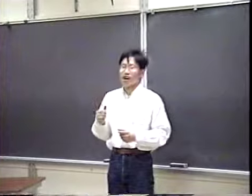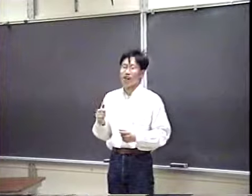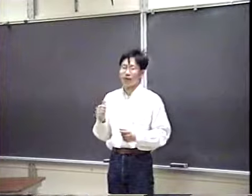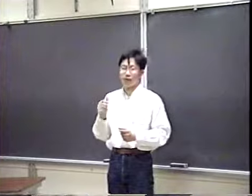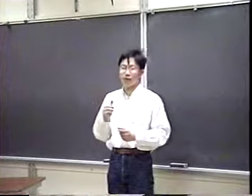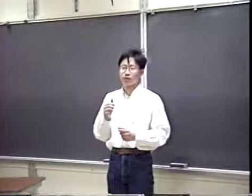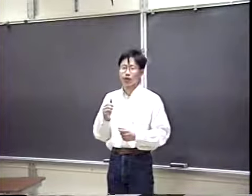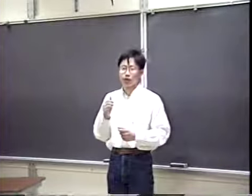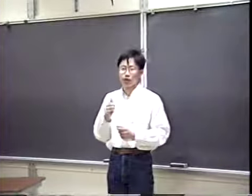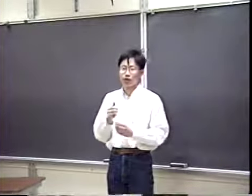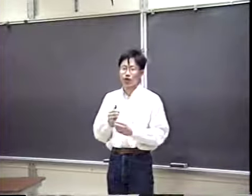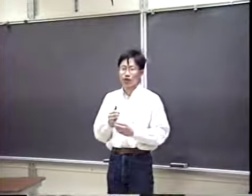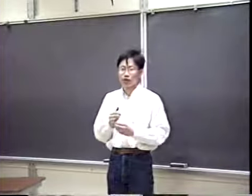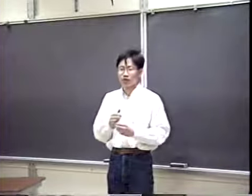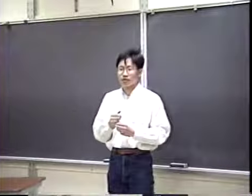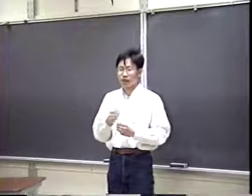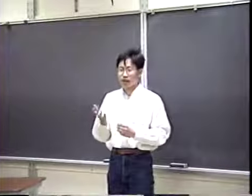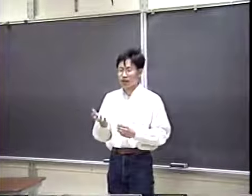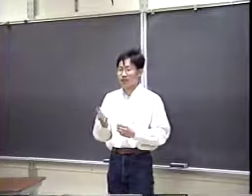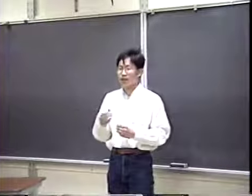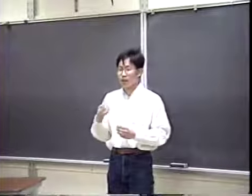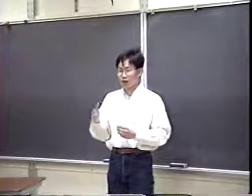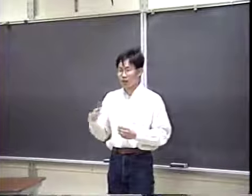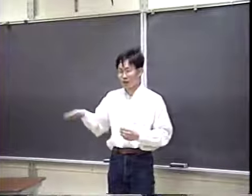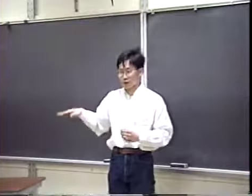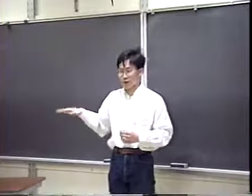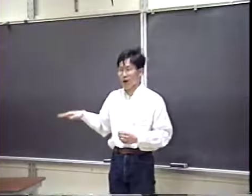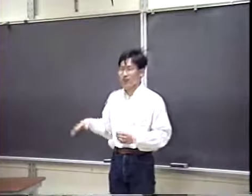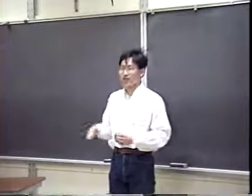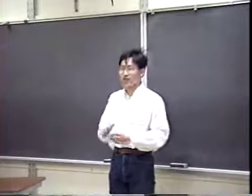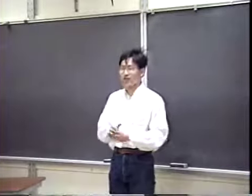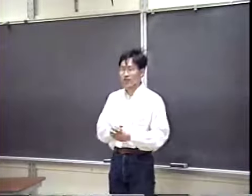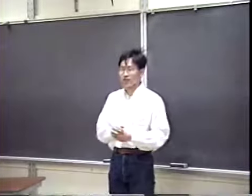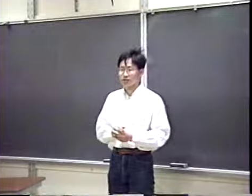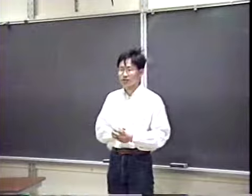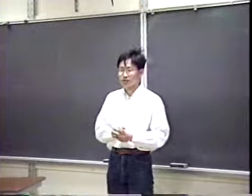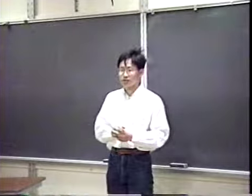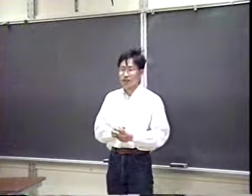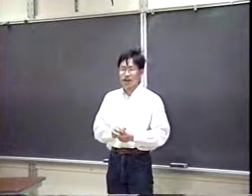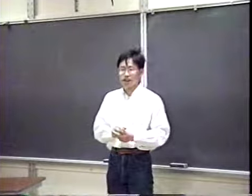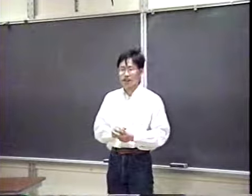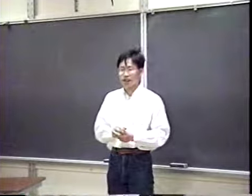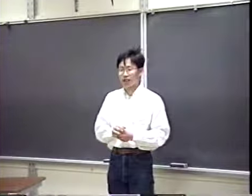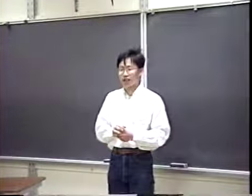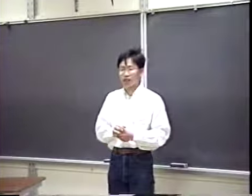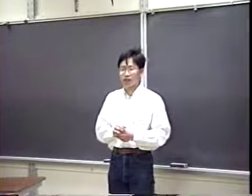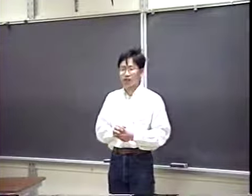and people from the village saw that, say the boy is good. And the other story